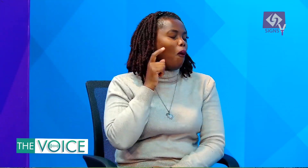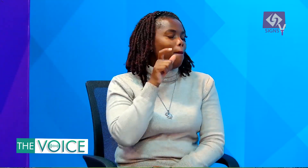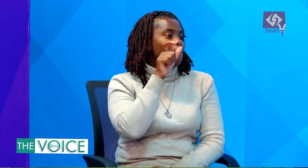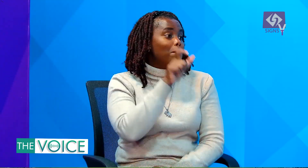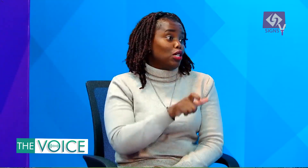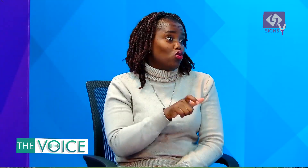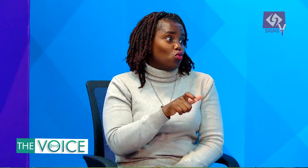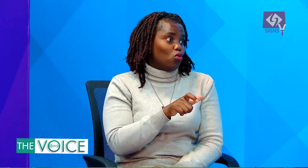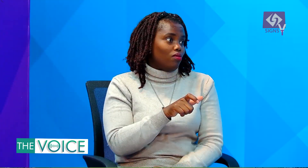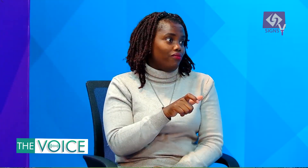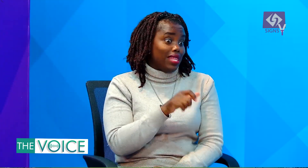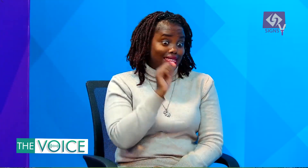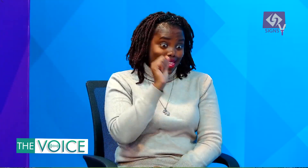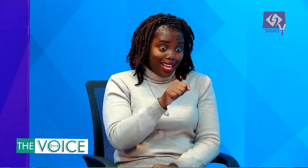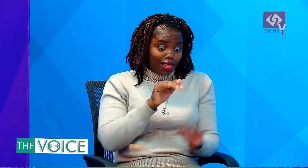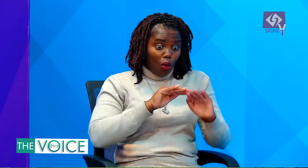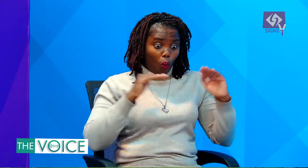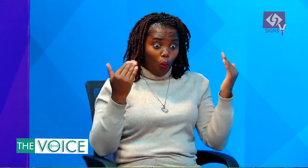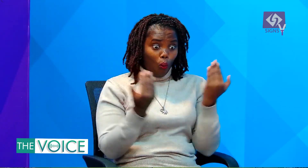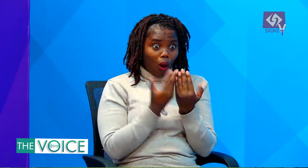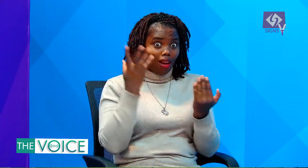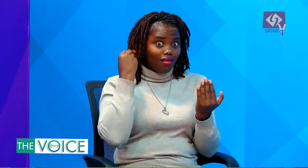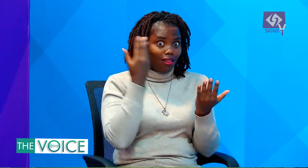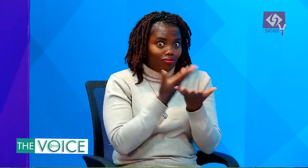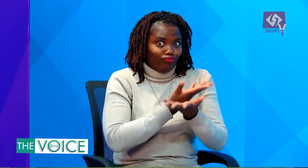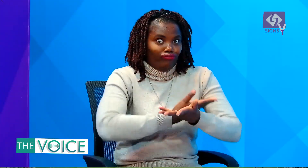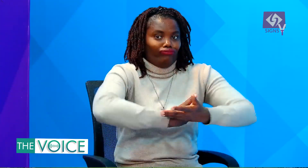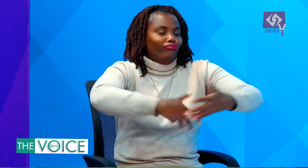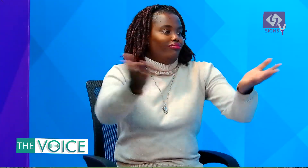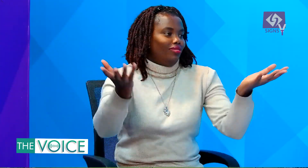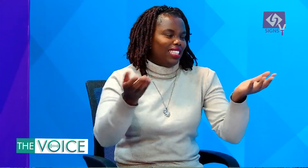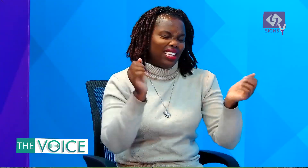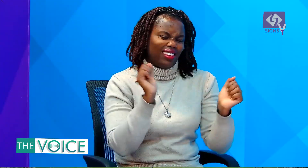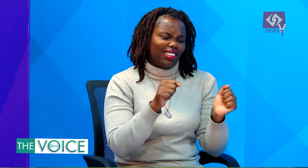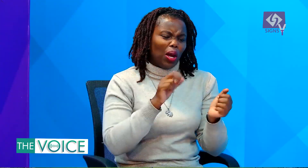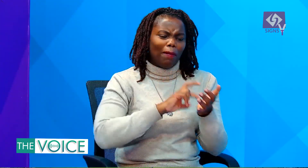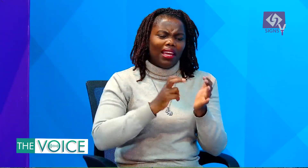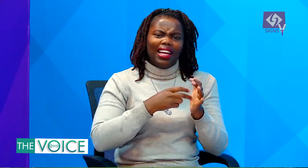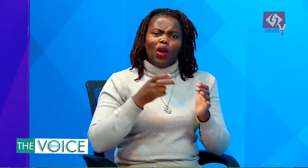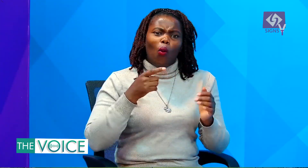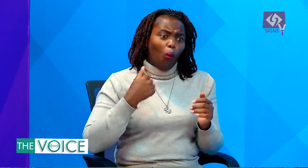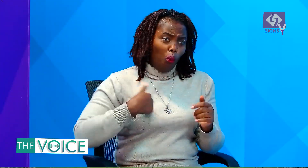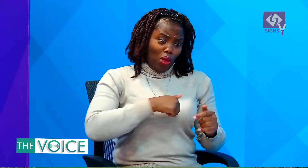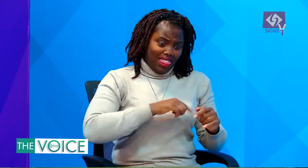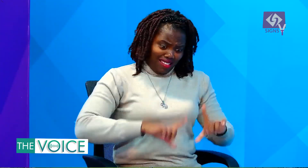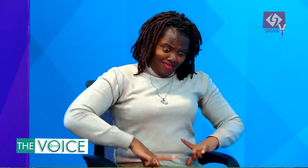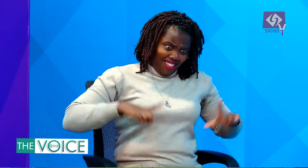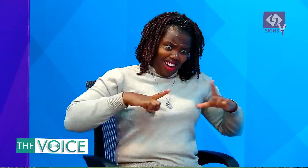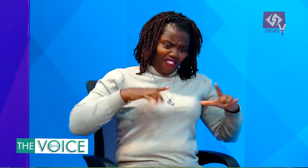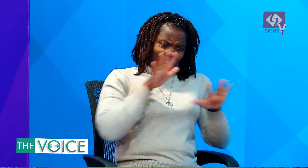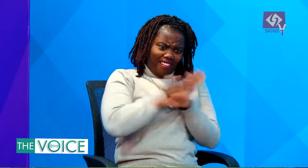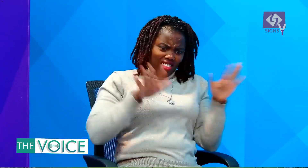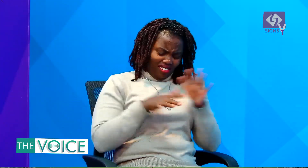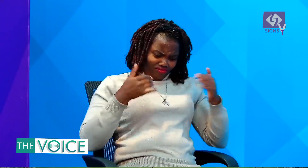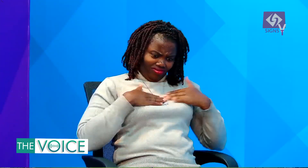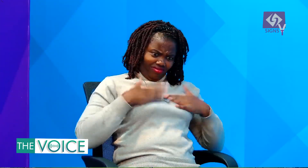as a deaf person that you have experienced with the hearing world? Because, you know,